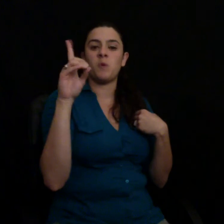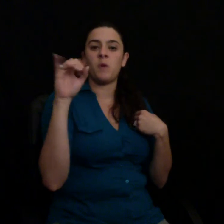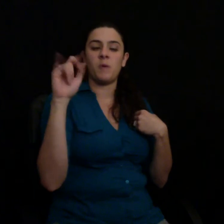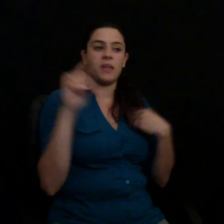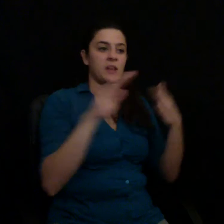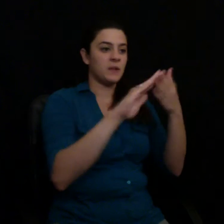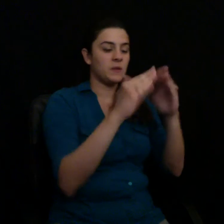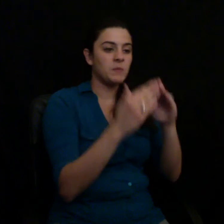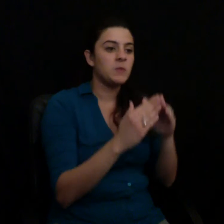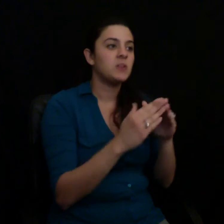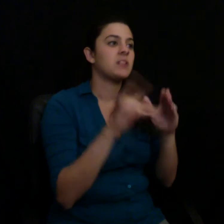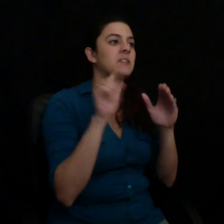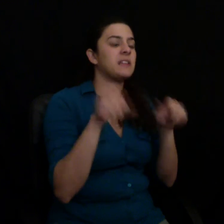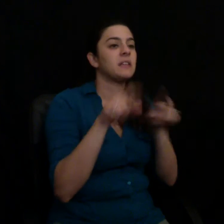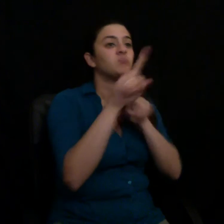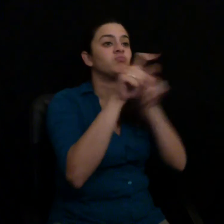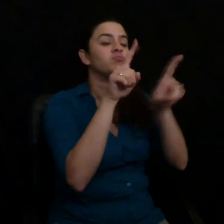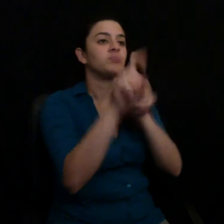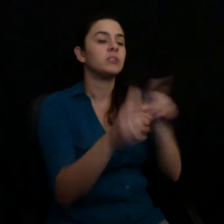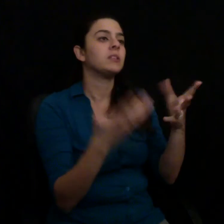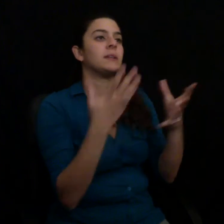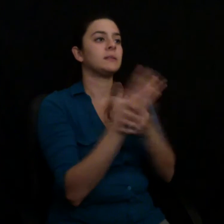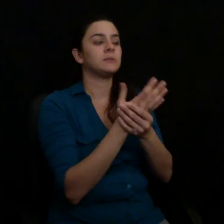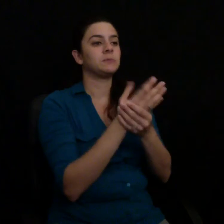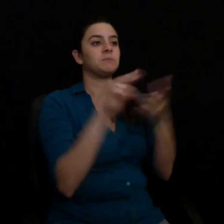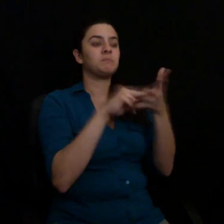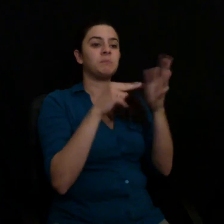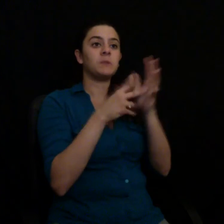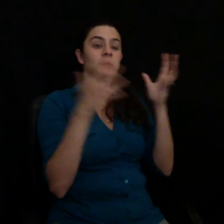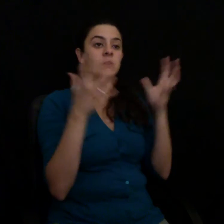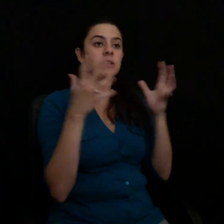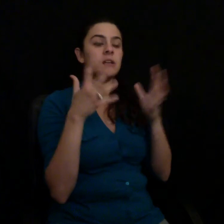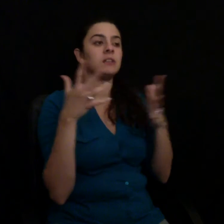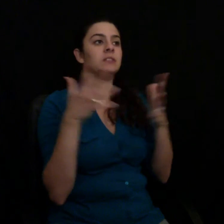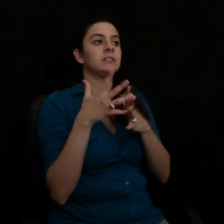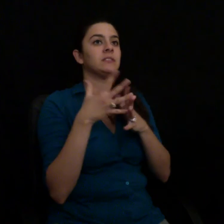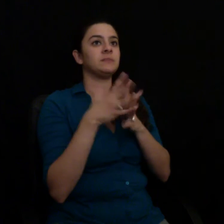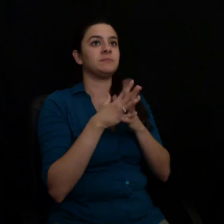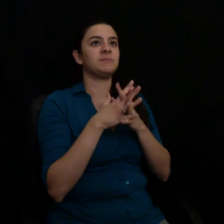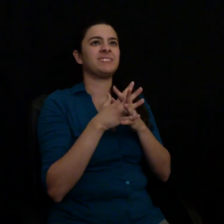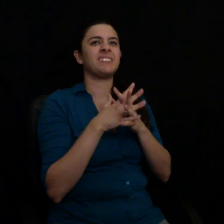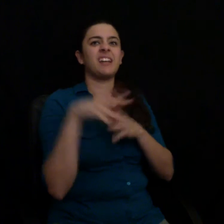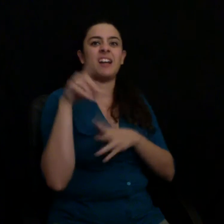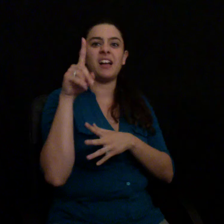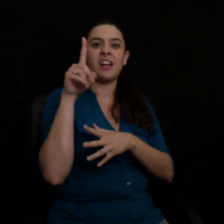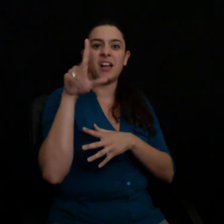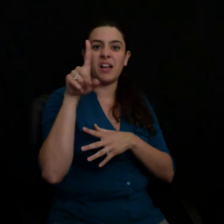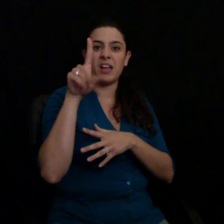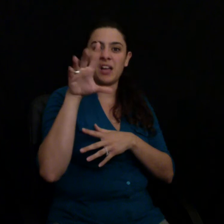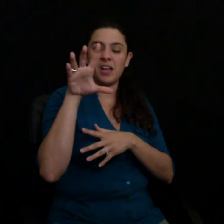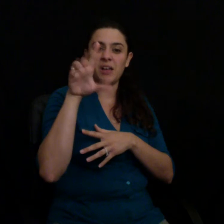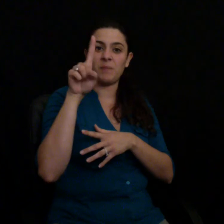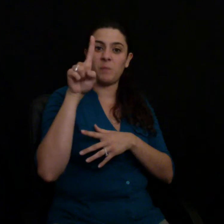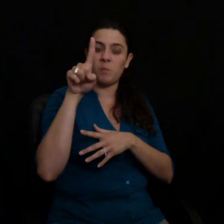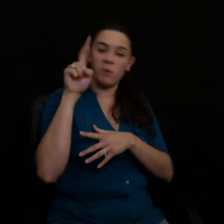of hobo history has changed in just the past 10 years alone. Most of us have